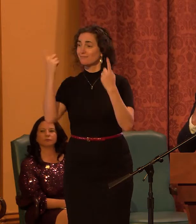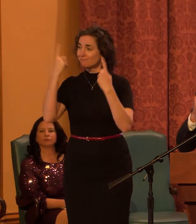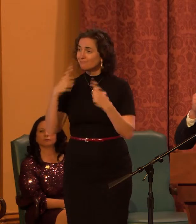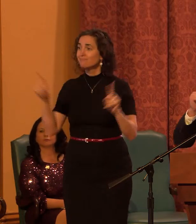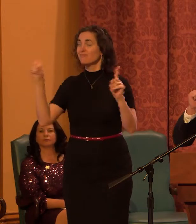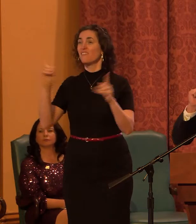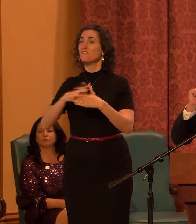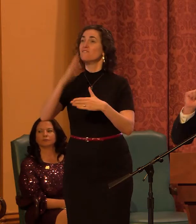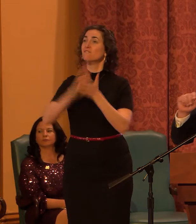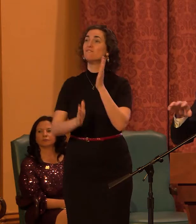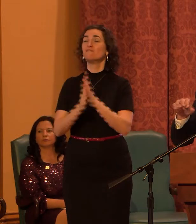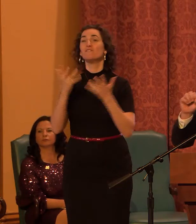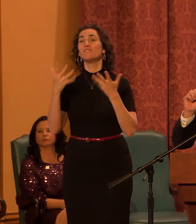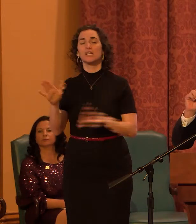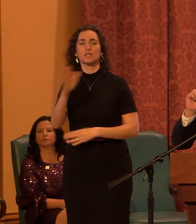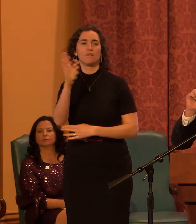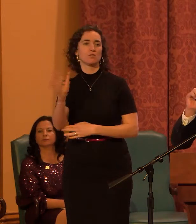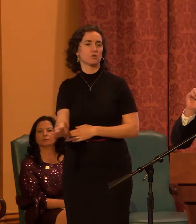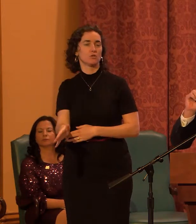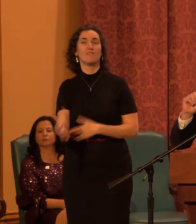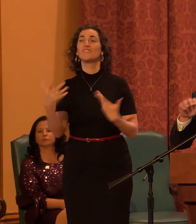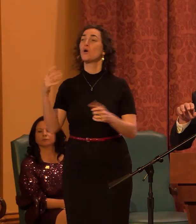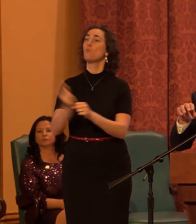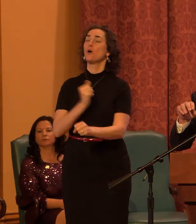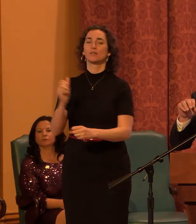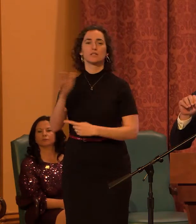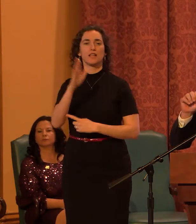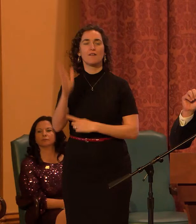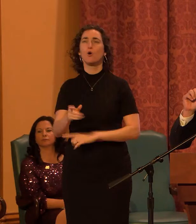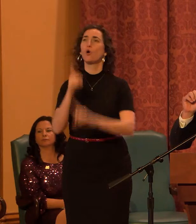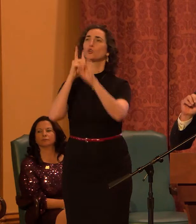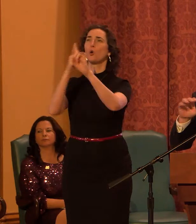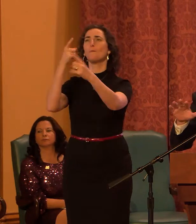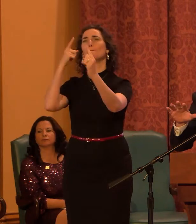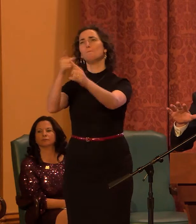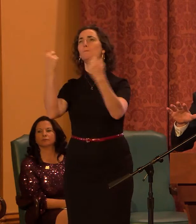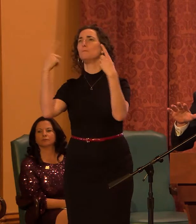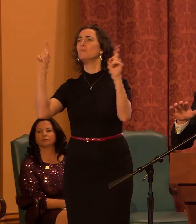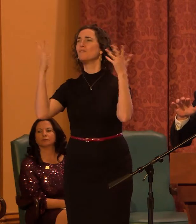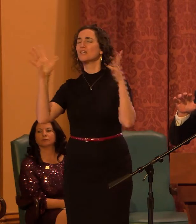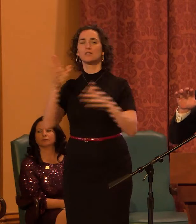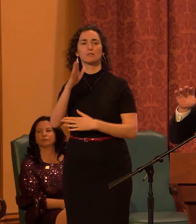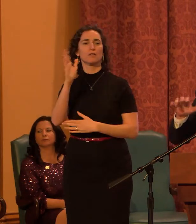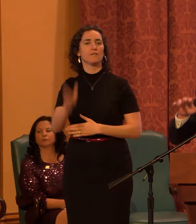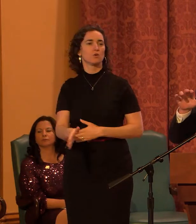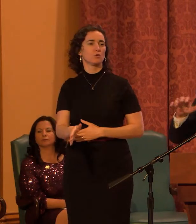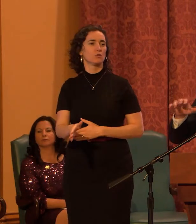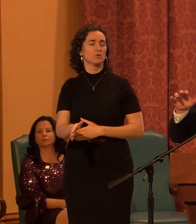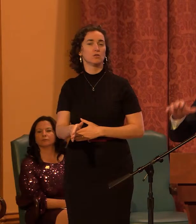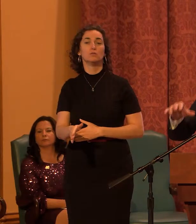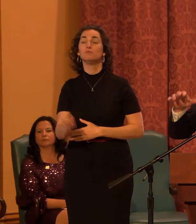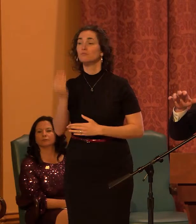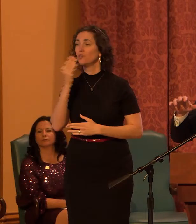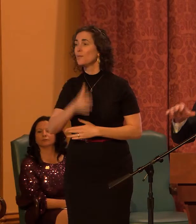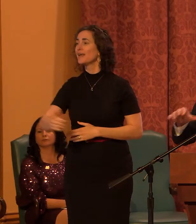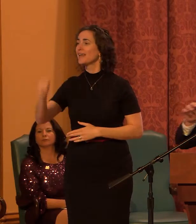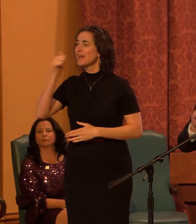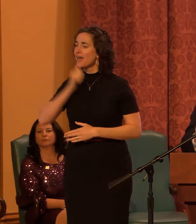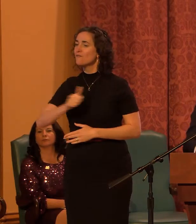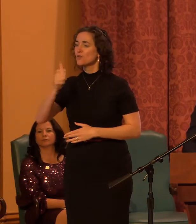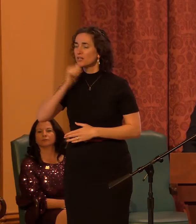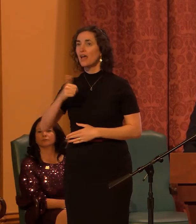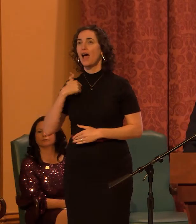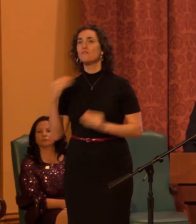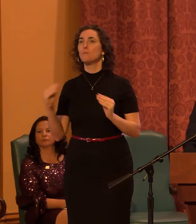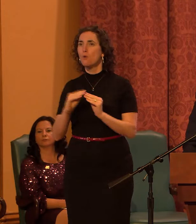zone and say, okay, we've won, mission accomplished, we're done. Every single day there is more